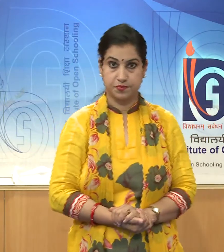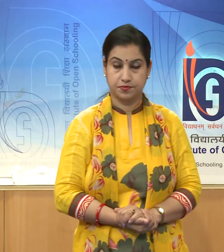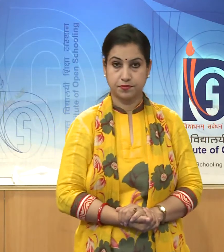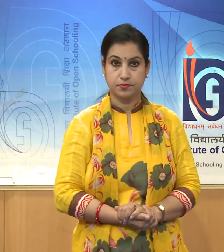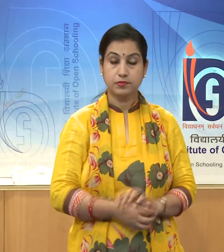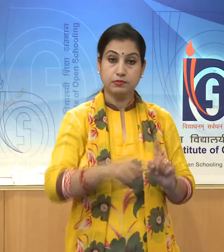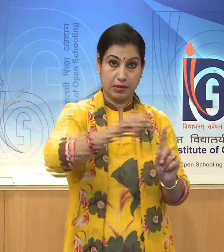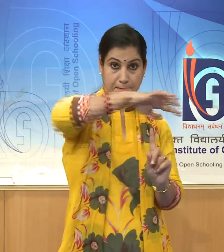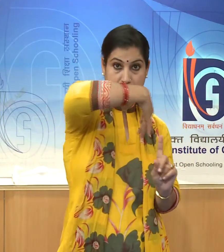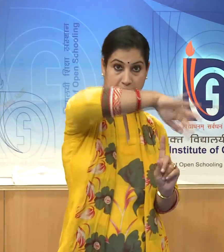In the background below